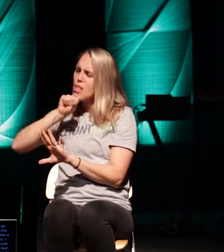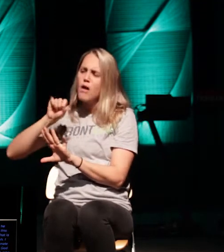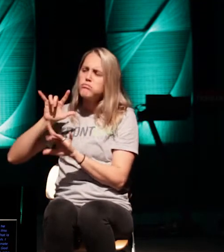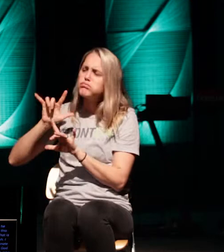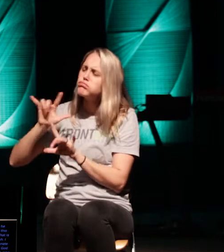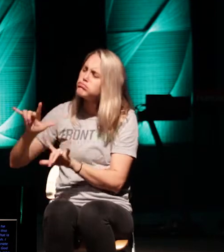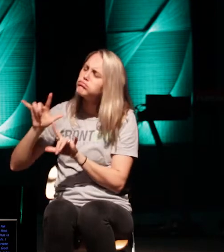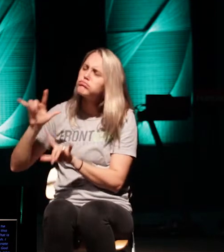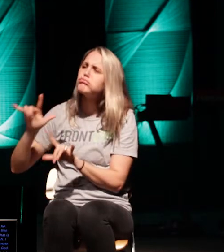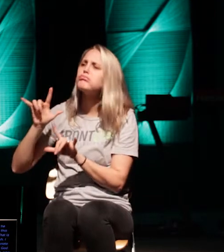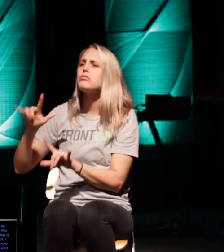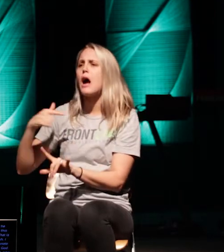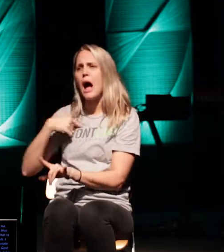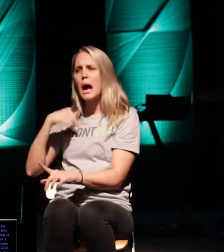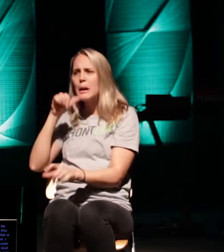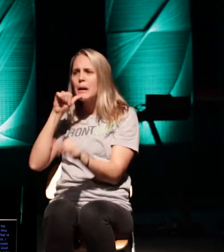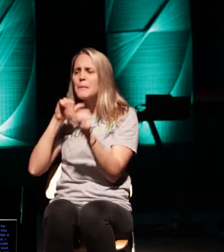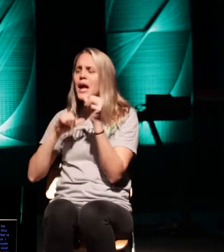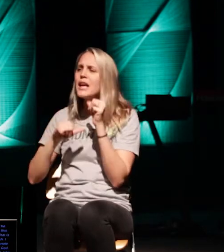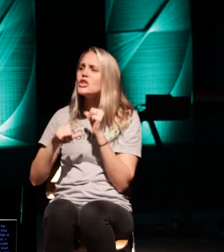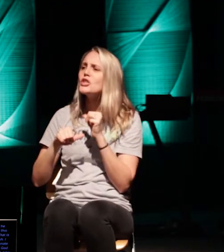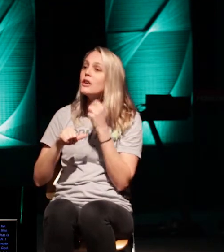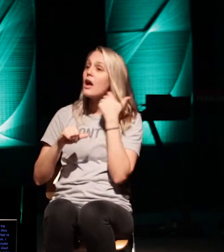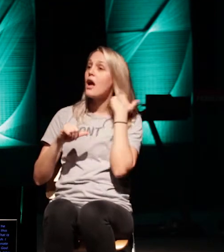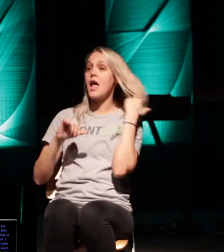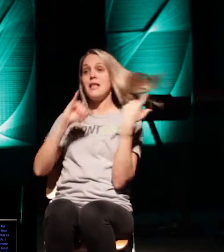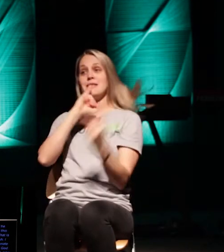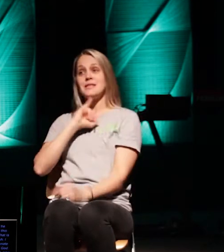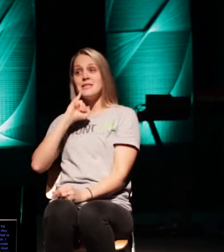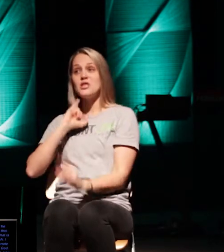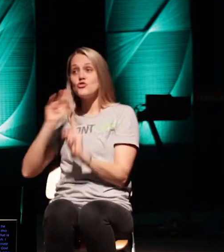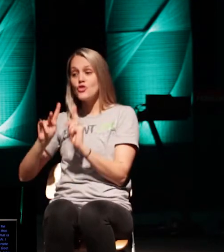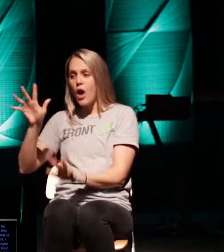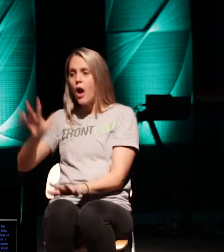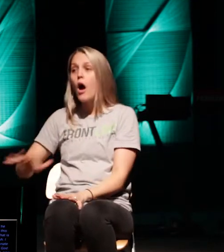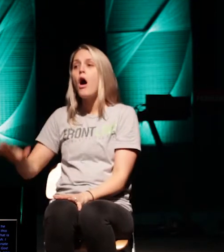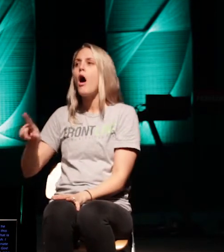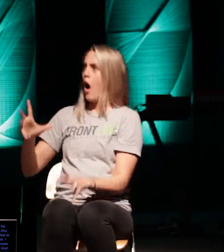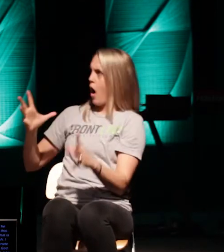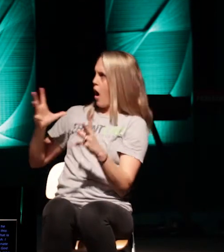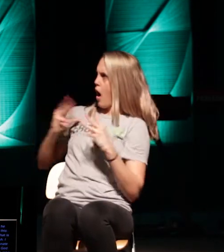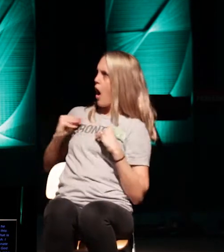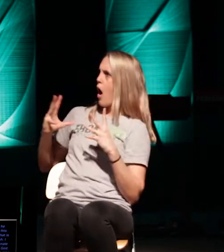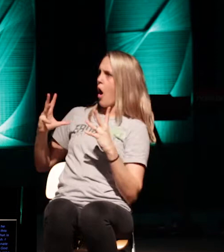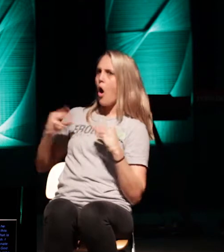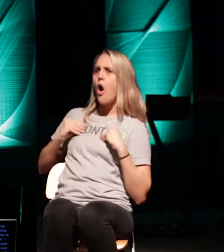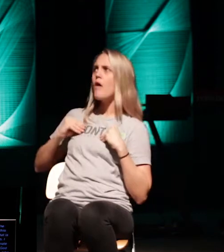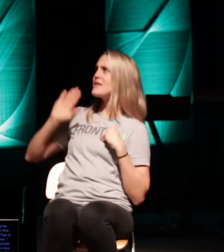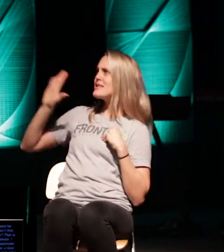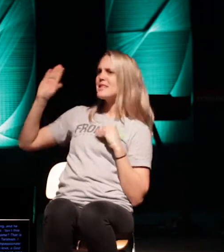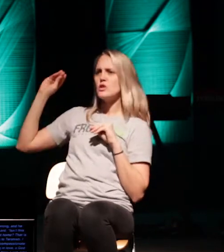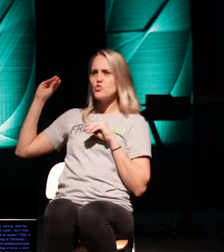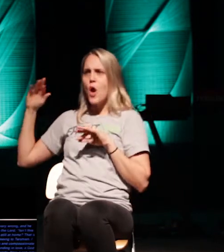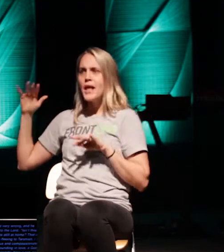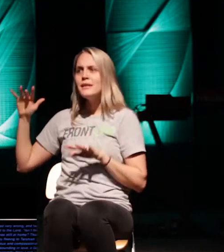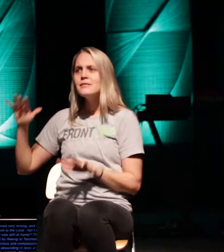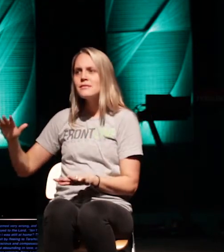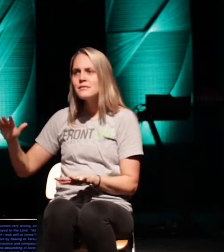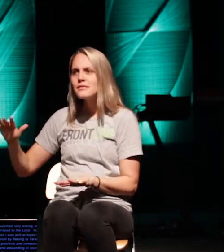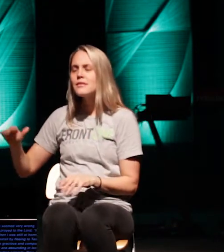I'm patient. And the Israelites were the recipients of the grace that God